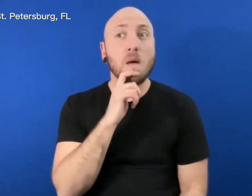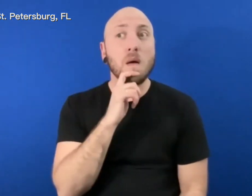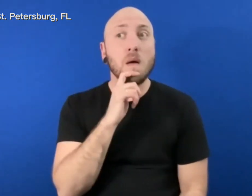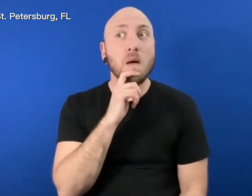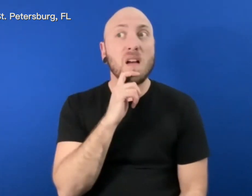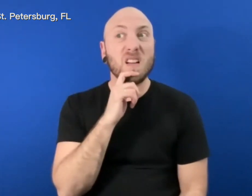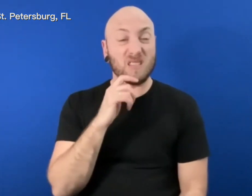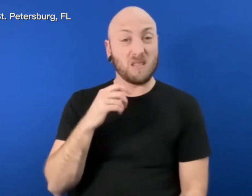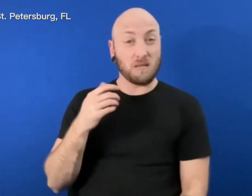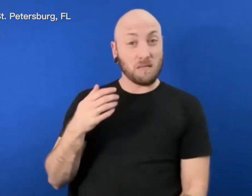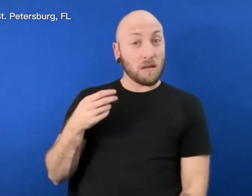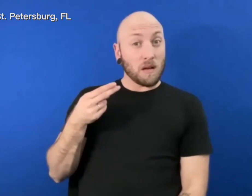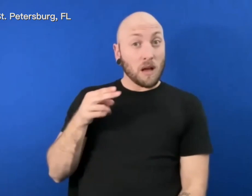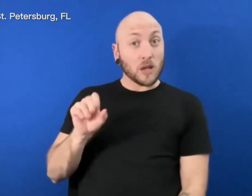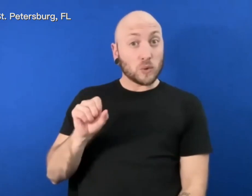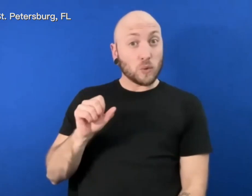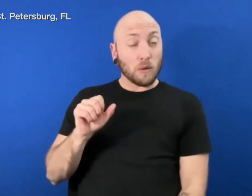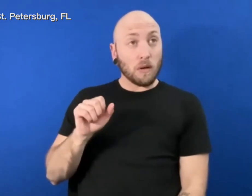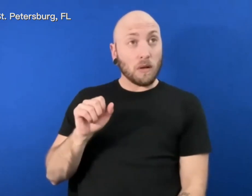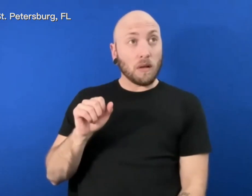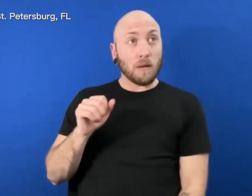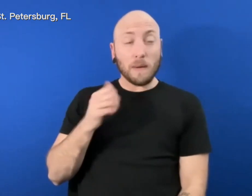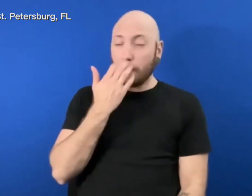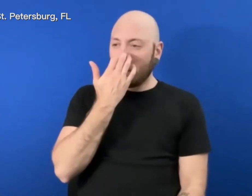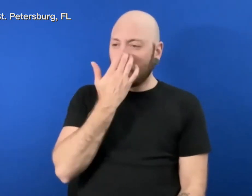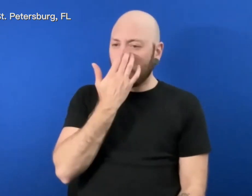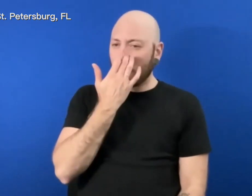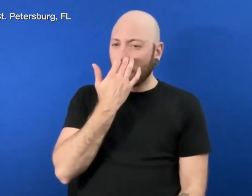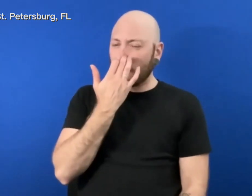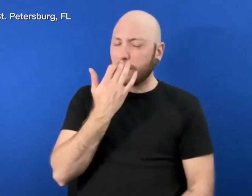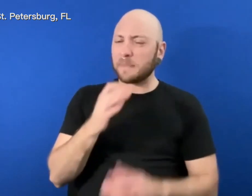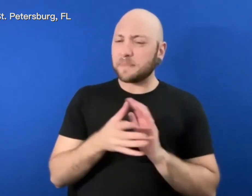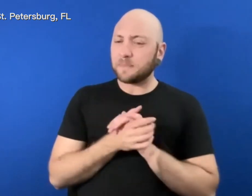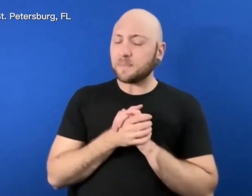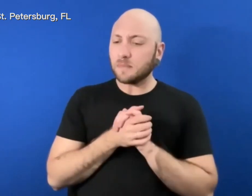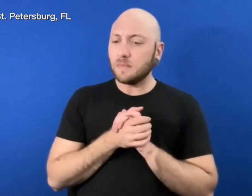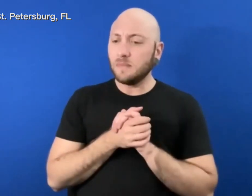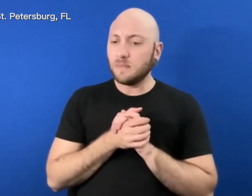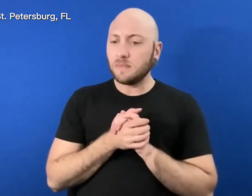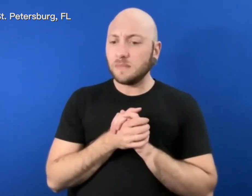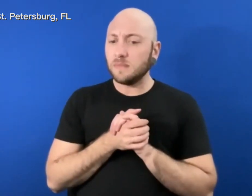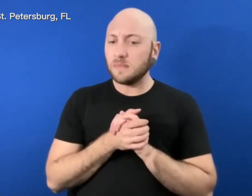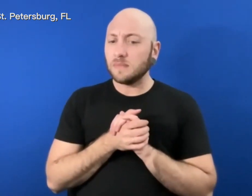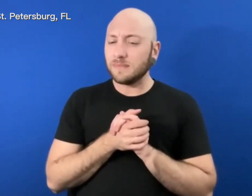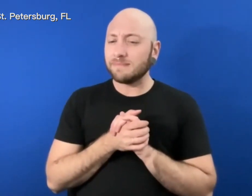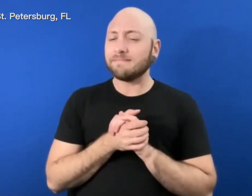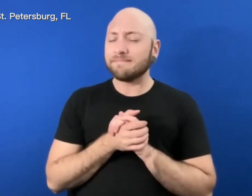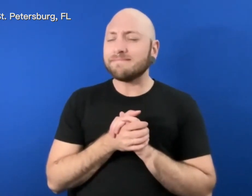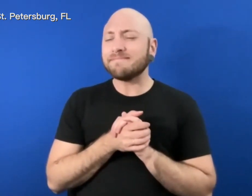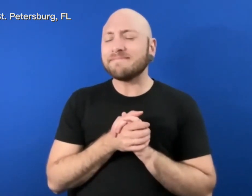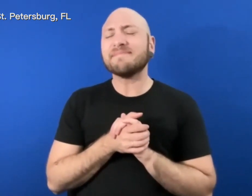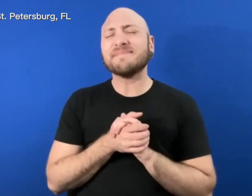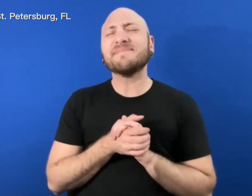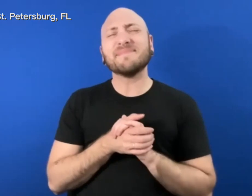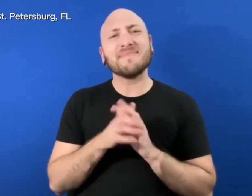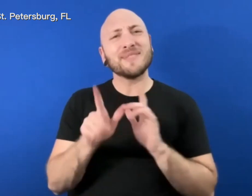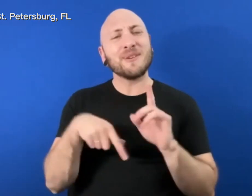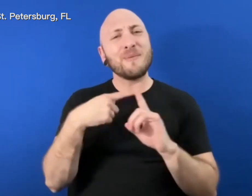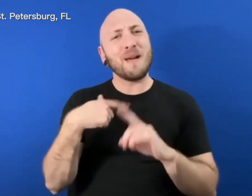school, my entire like my personality was molded and created around drinking and drugging. Like